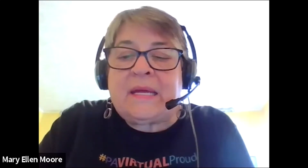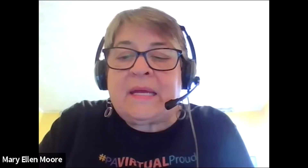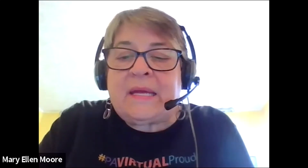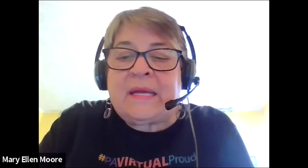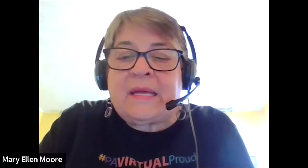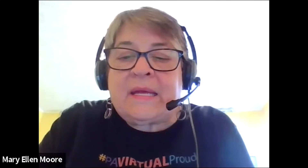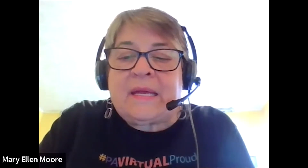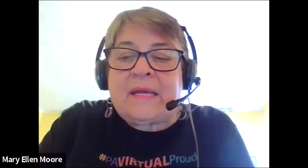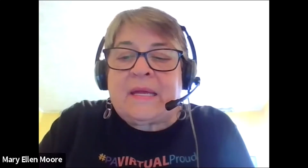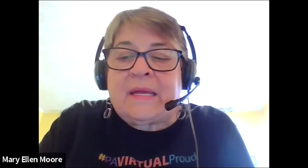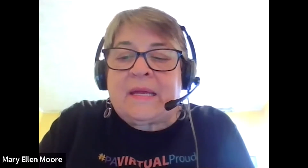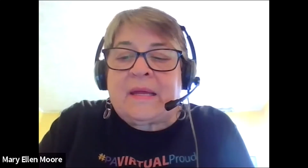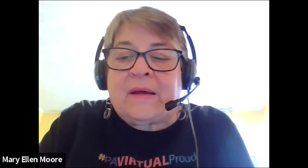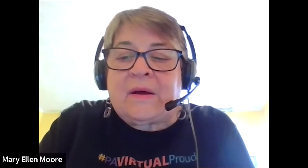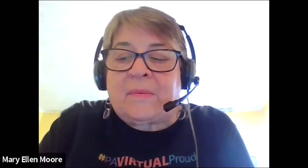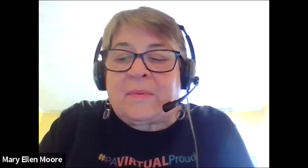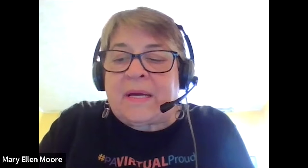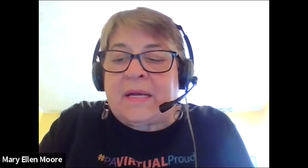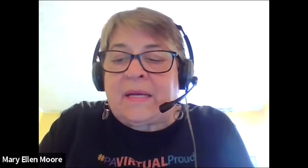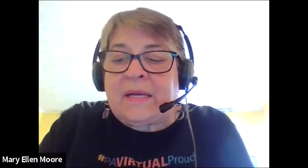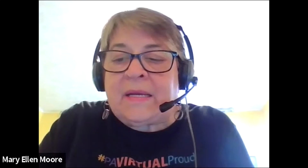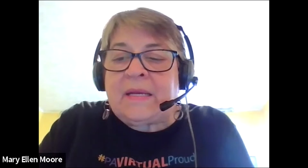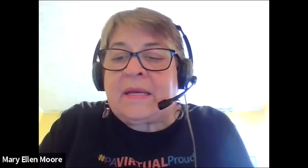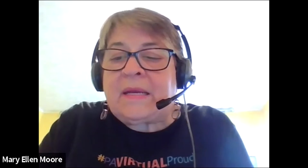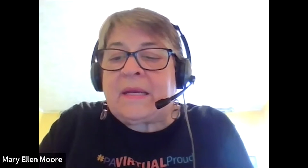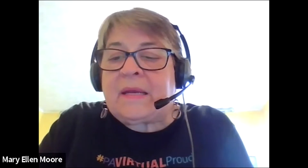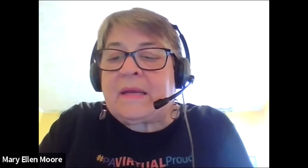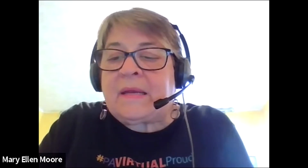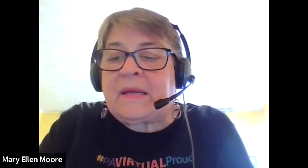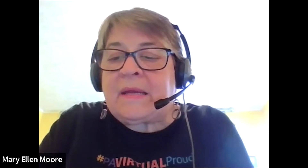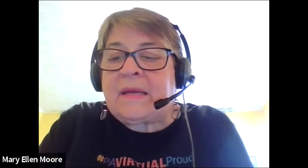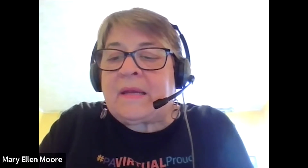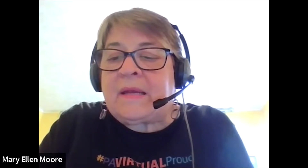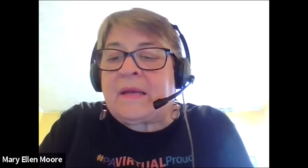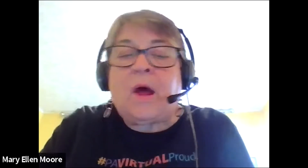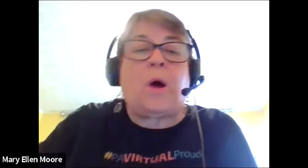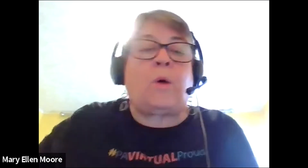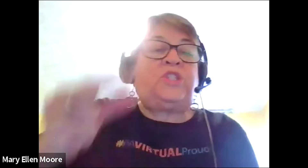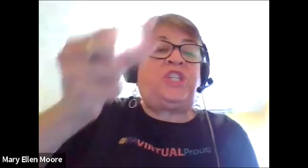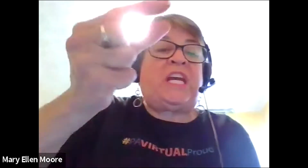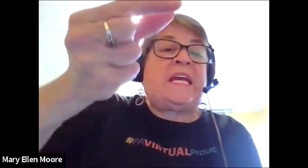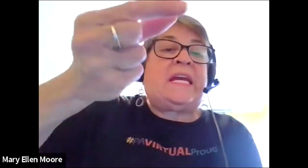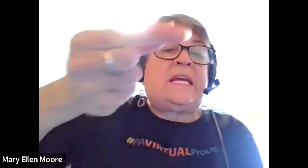All right. Oh, G,